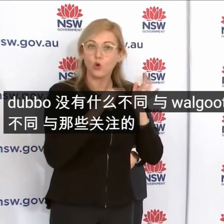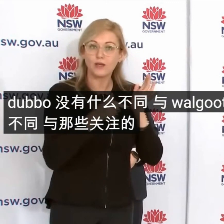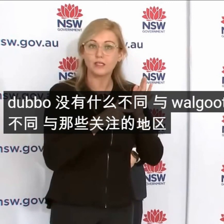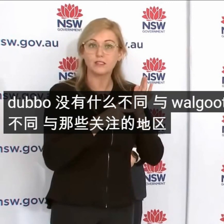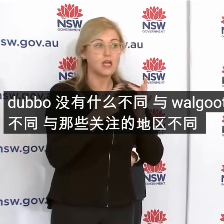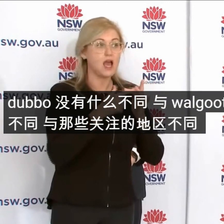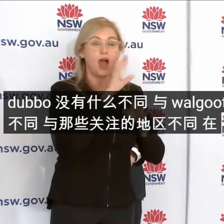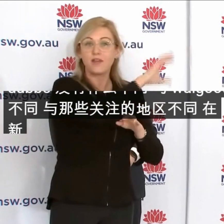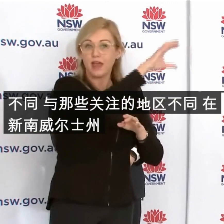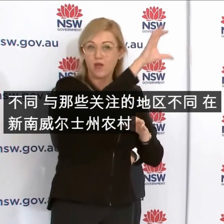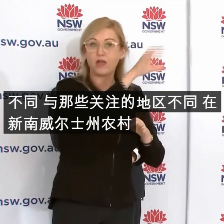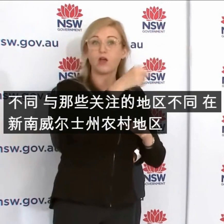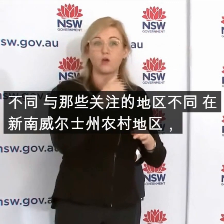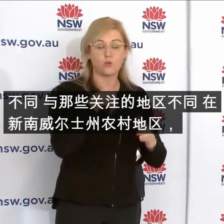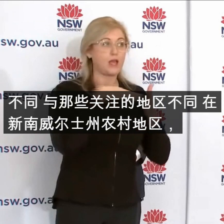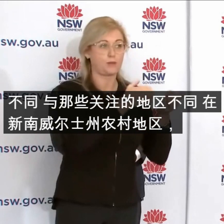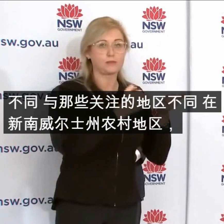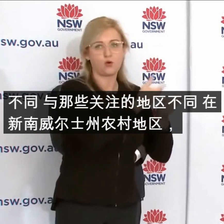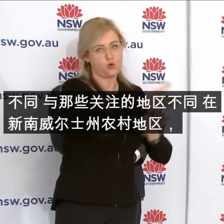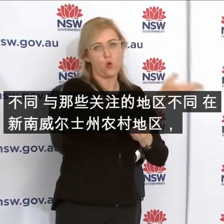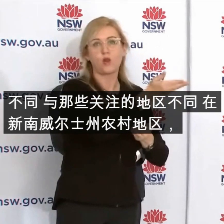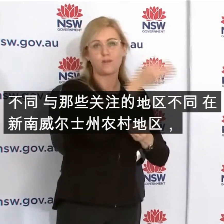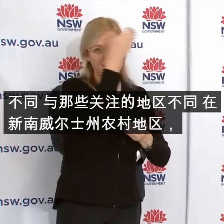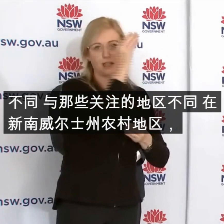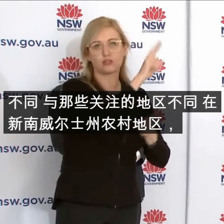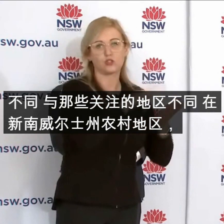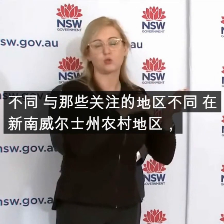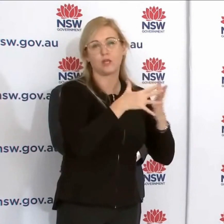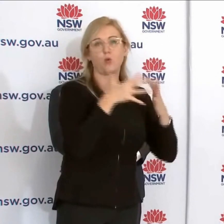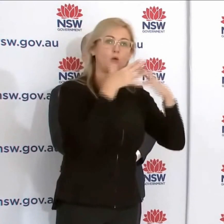those regions of concern in regional and rural New South Wales.